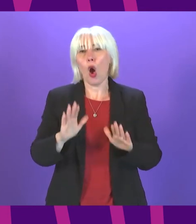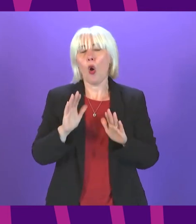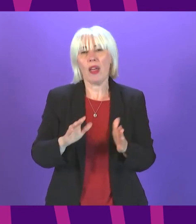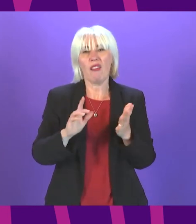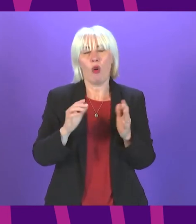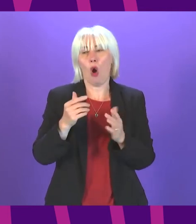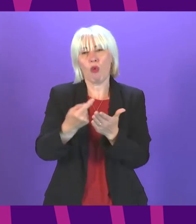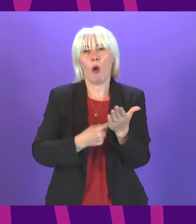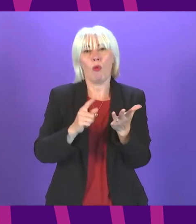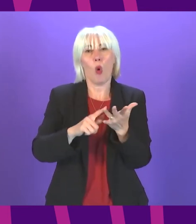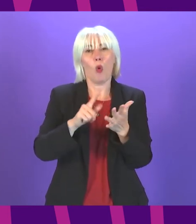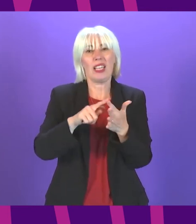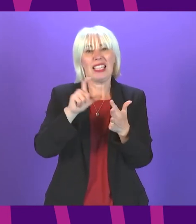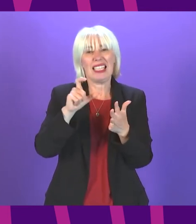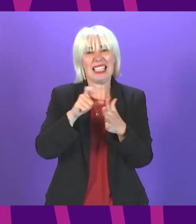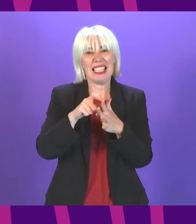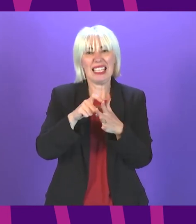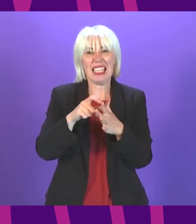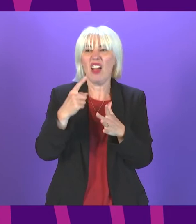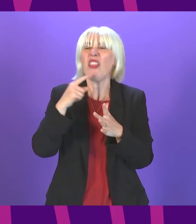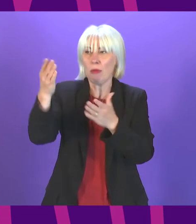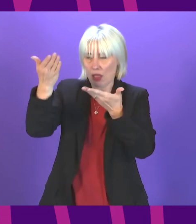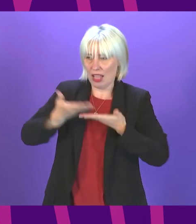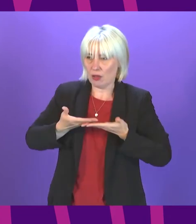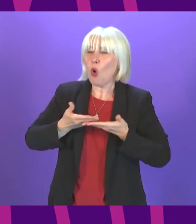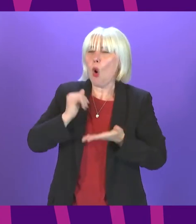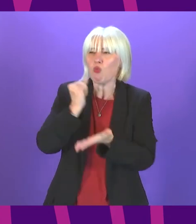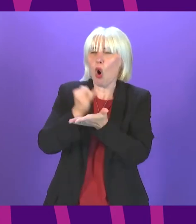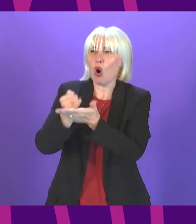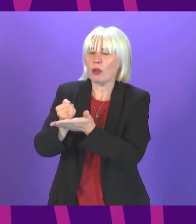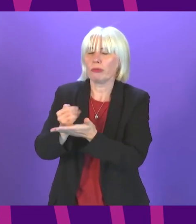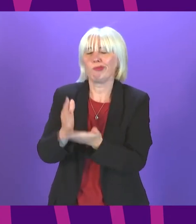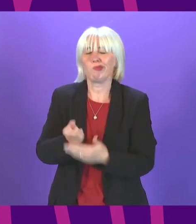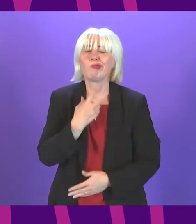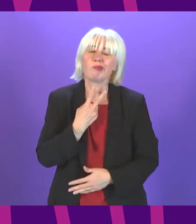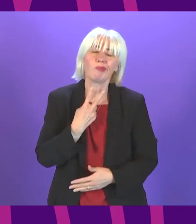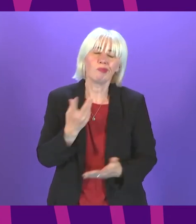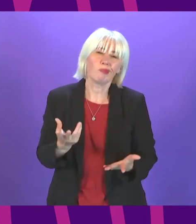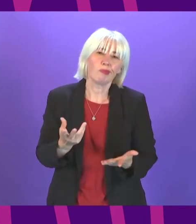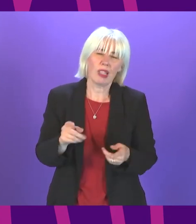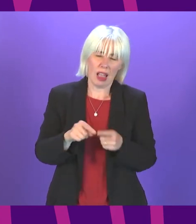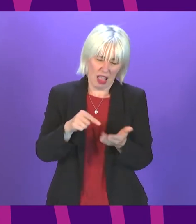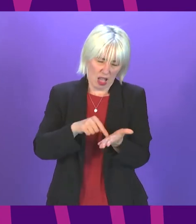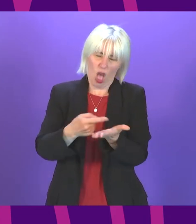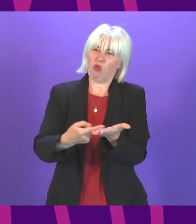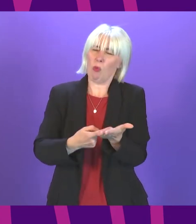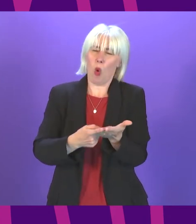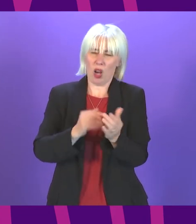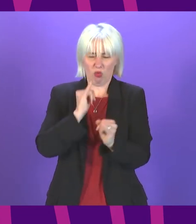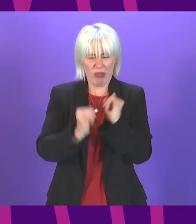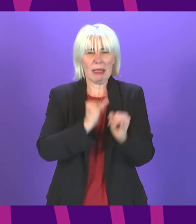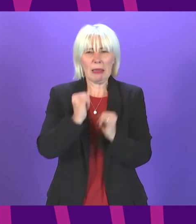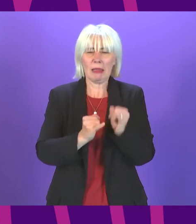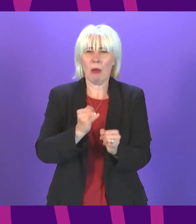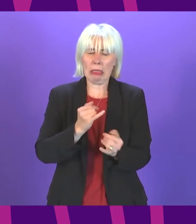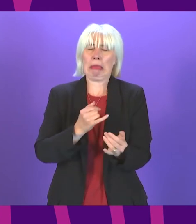OECD for them to admit that anything was wrong is depressing the criticisms in the report are even more shocking when